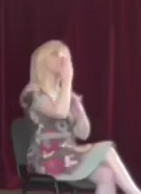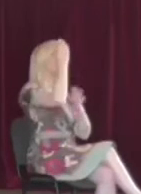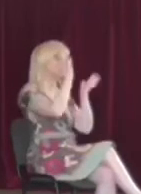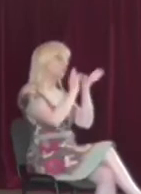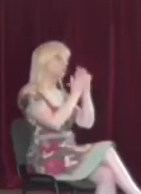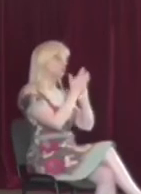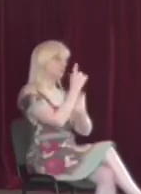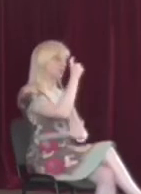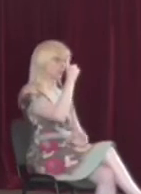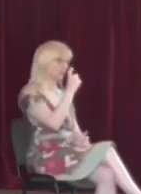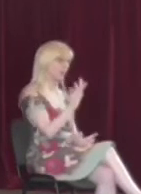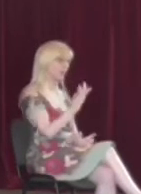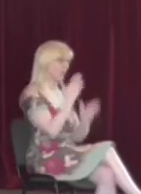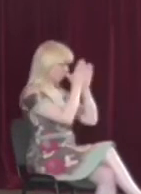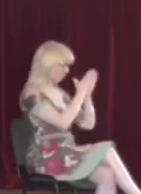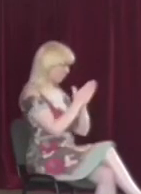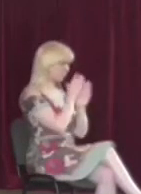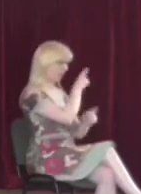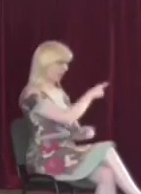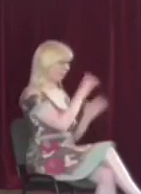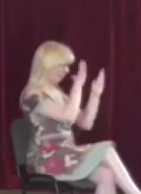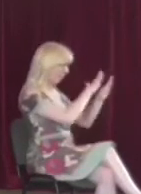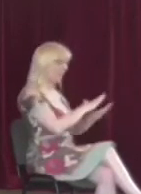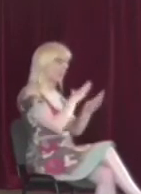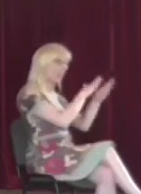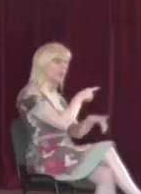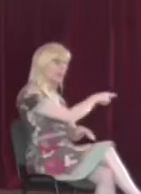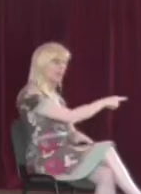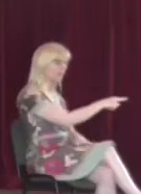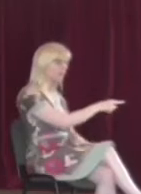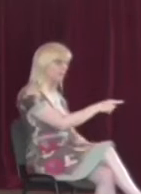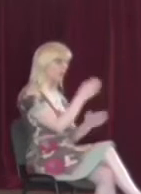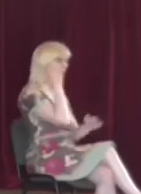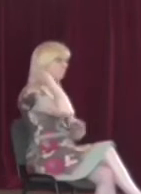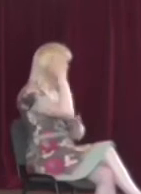by proving that Jesus was the Messiah. After many days